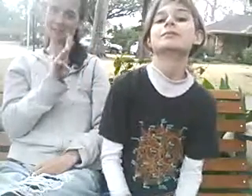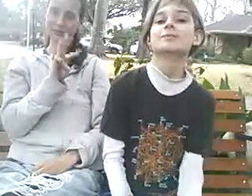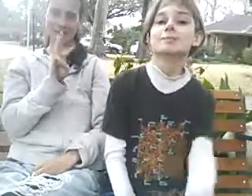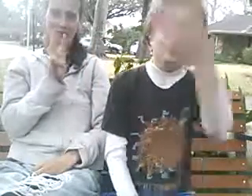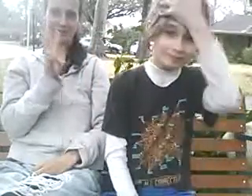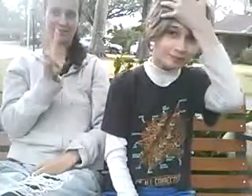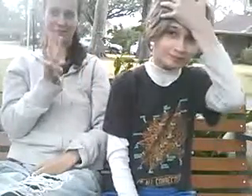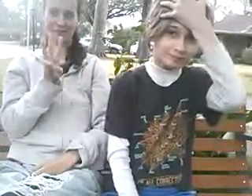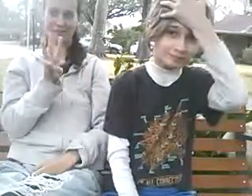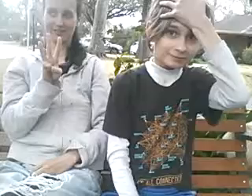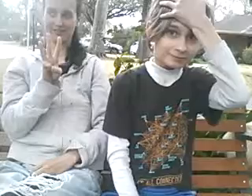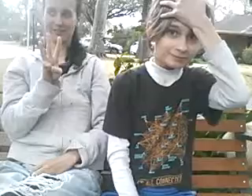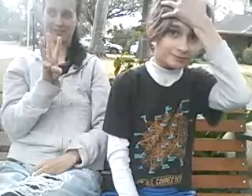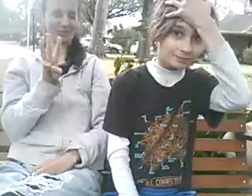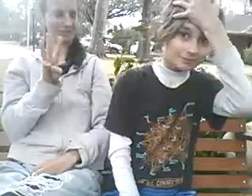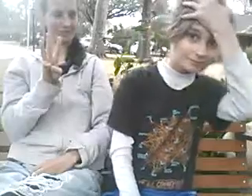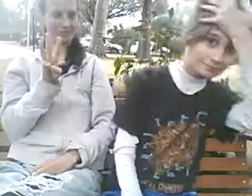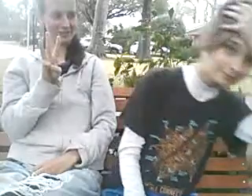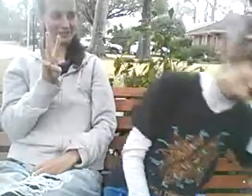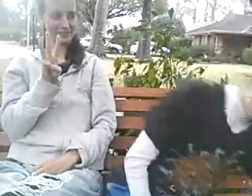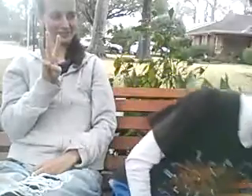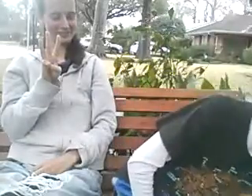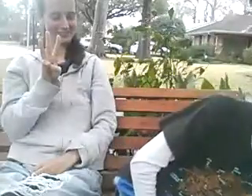W, not 3 in sign language.